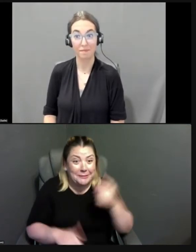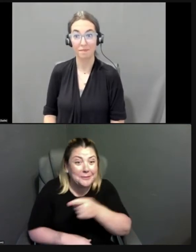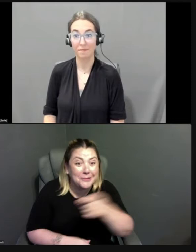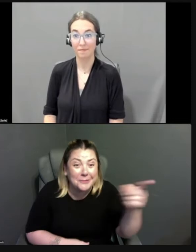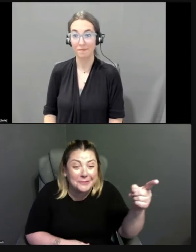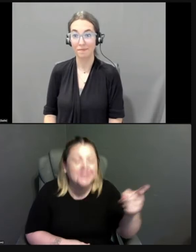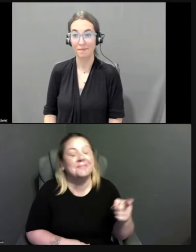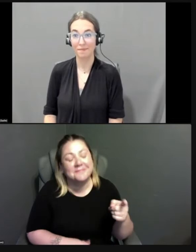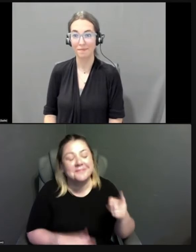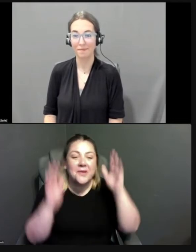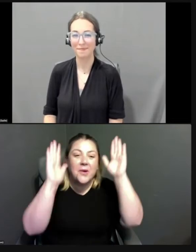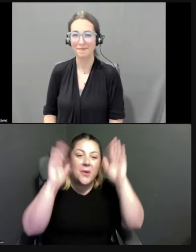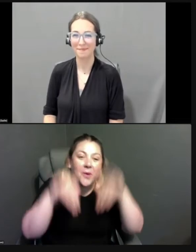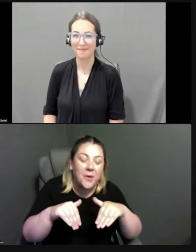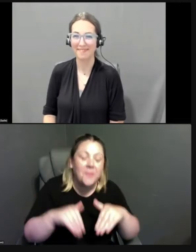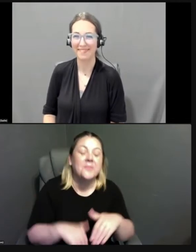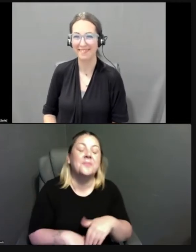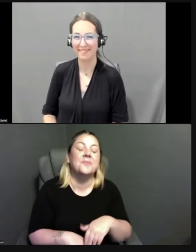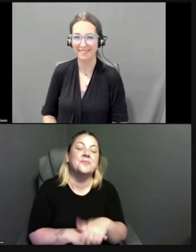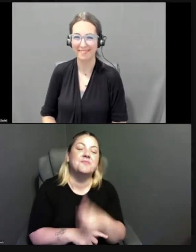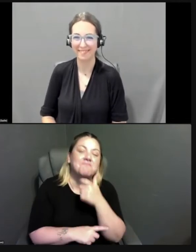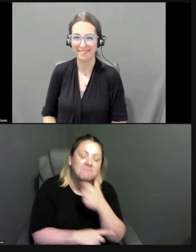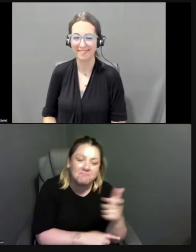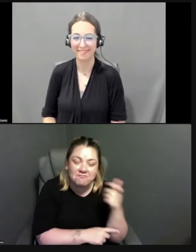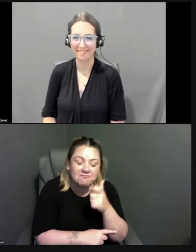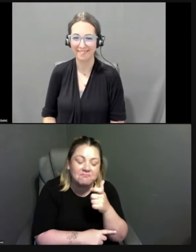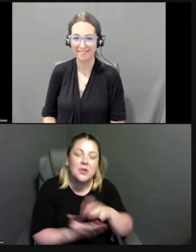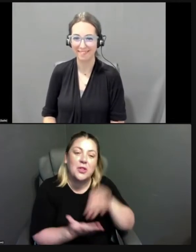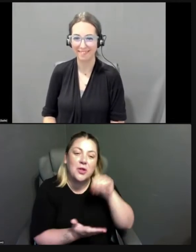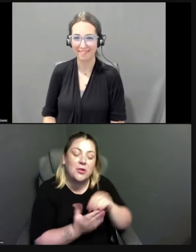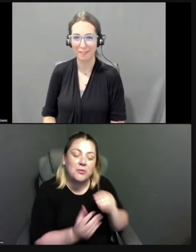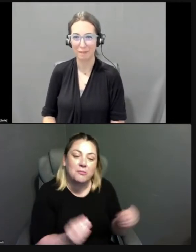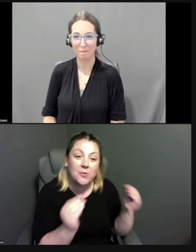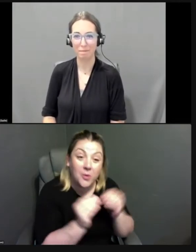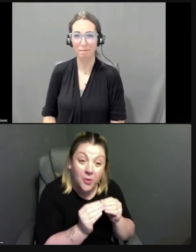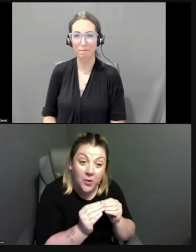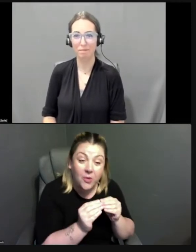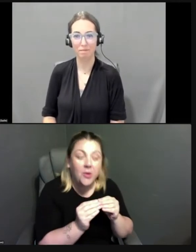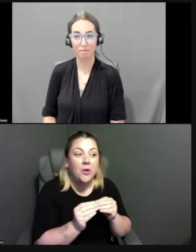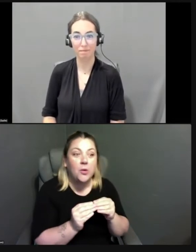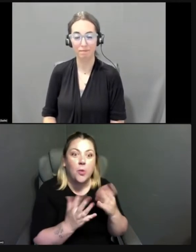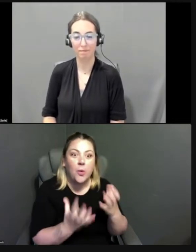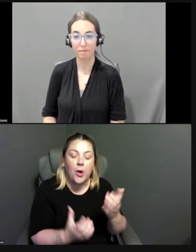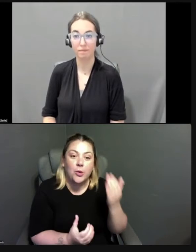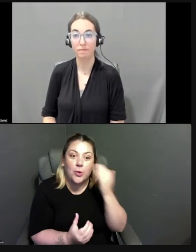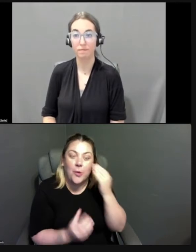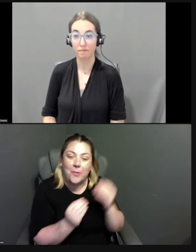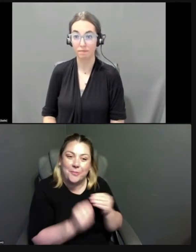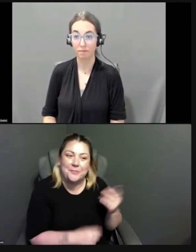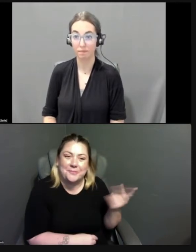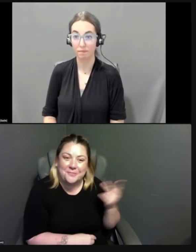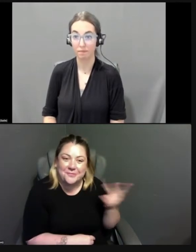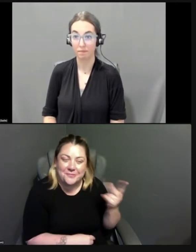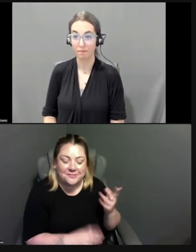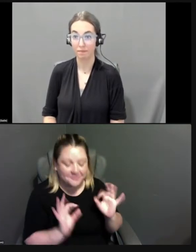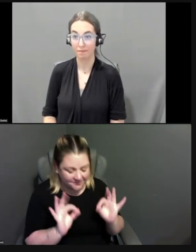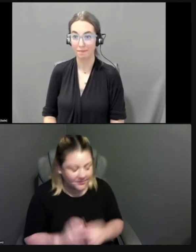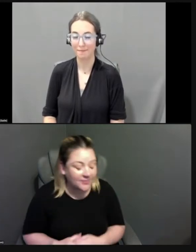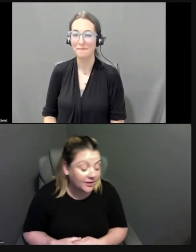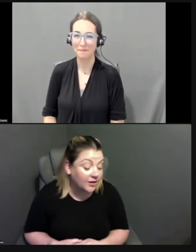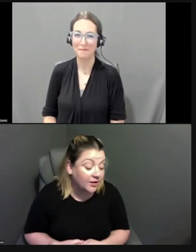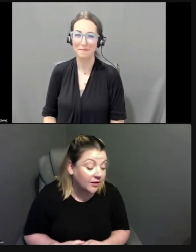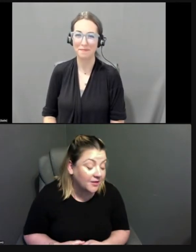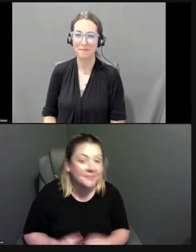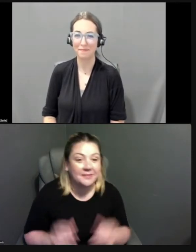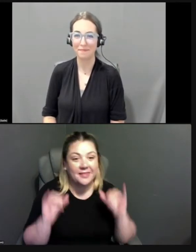all will spend some time with us going forward and that you might like to know something about the people you'll be spending some time with. So